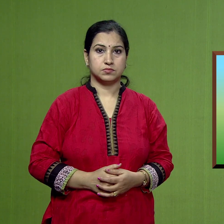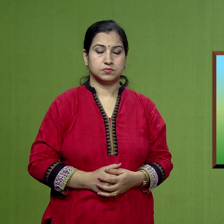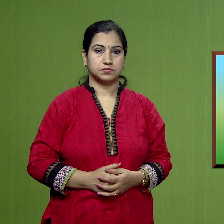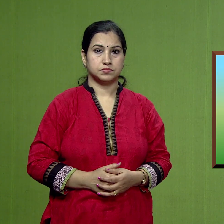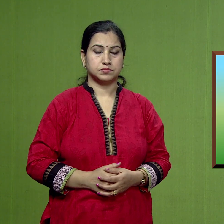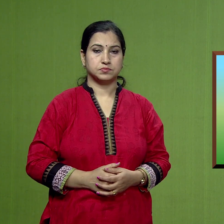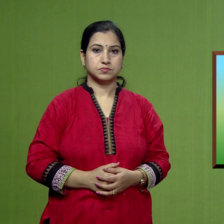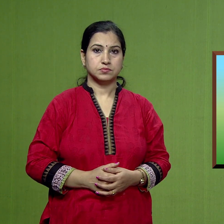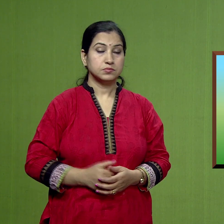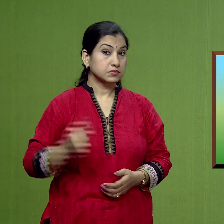Effects of noise pollution.